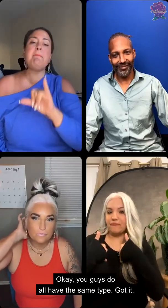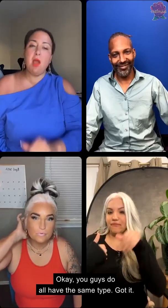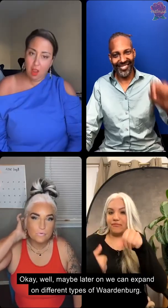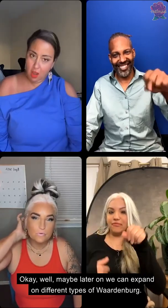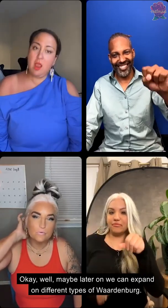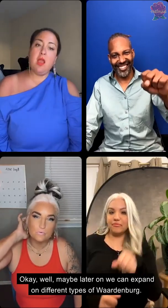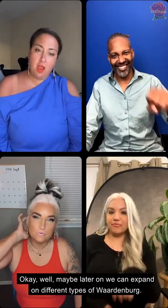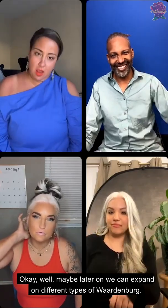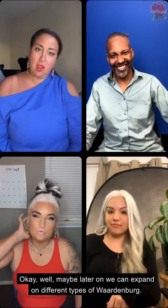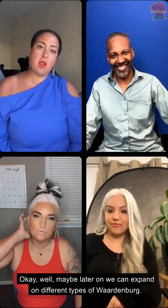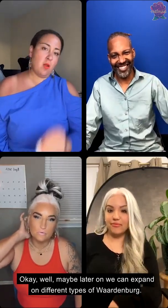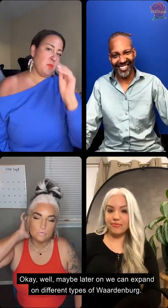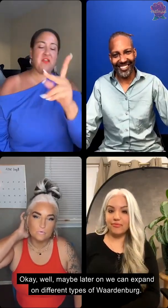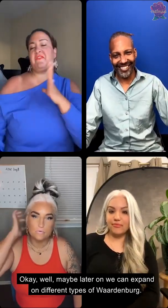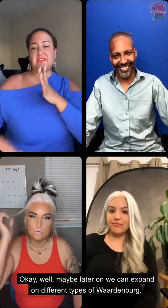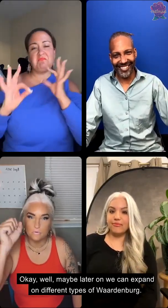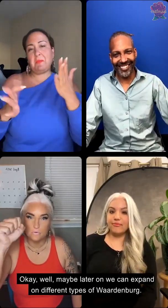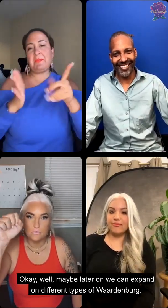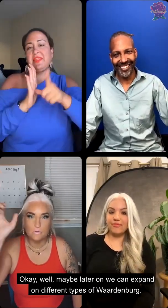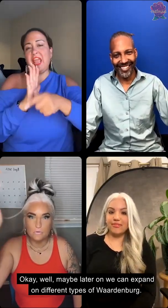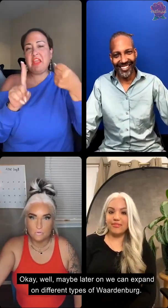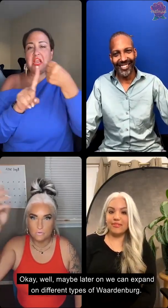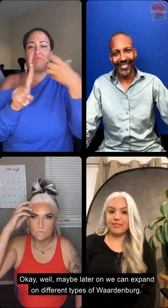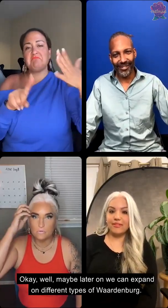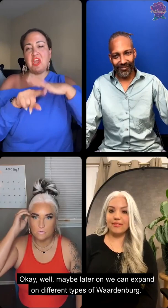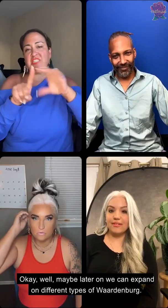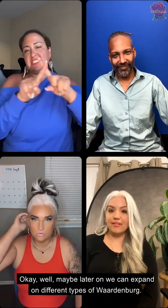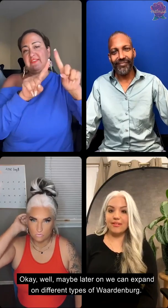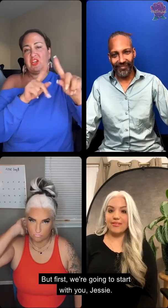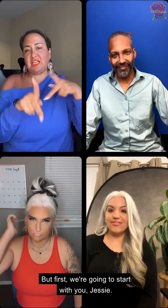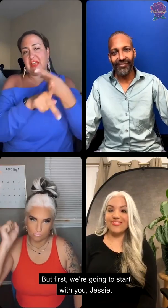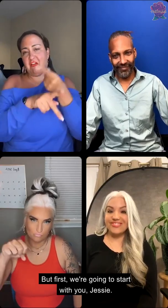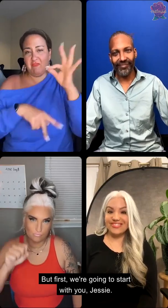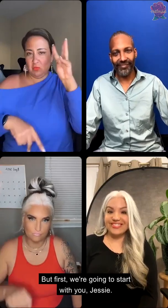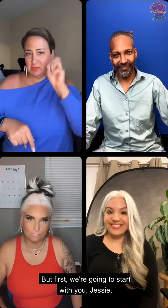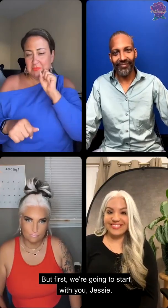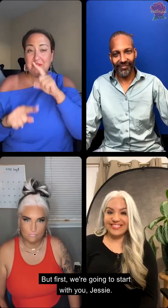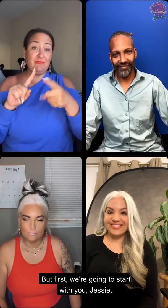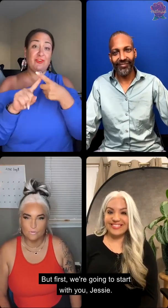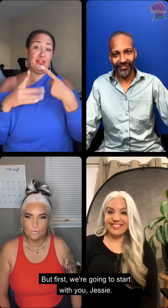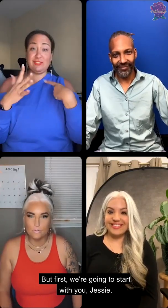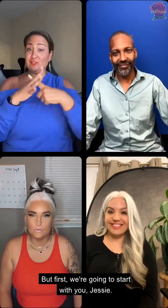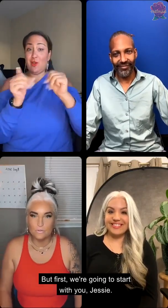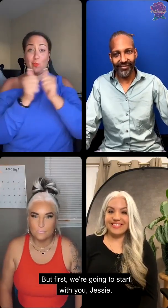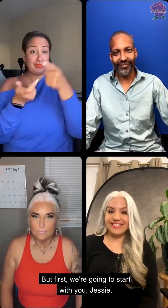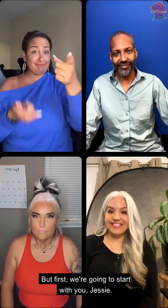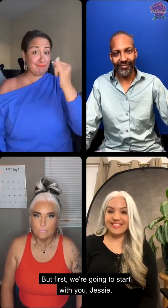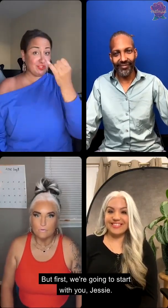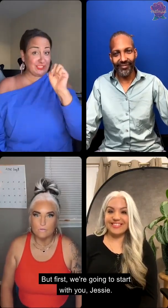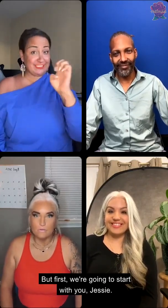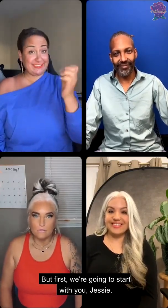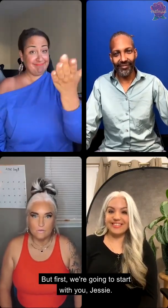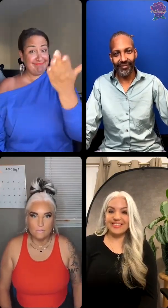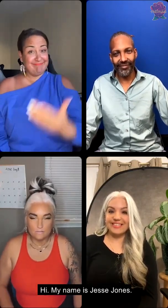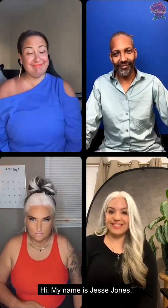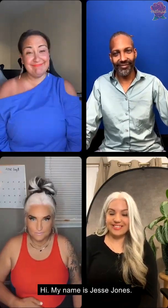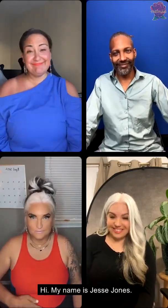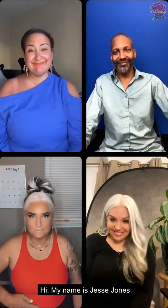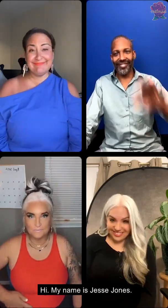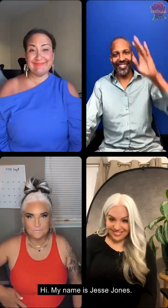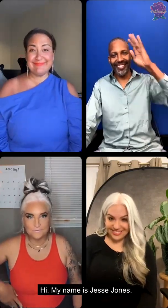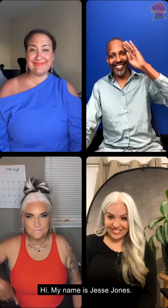the same type. Got it. Okay. Well, maybe later on we can expand on different types of Wardenbergs. But first, I'll go and start with you, Jesse.